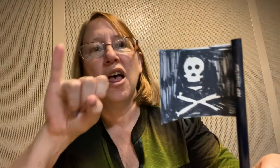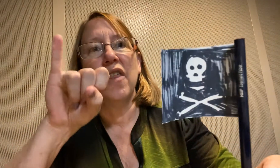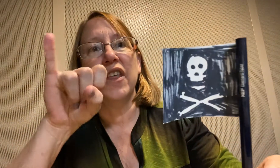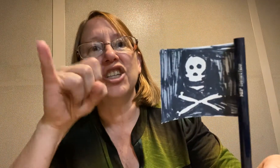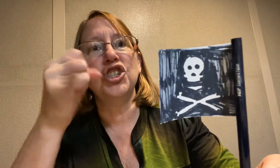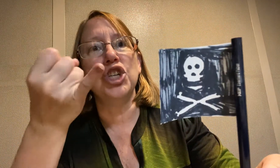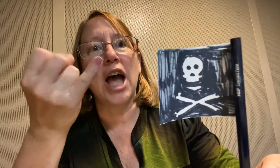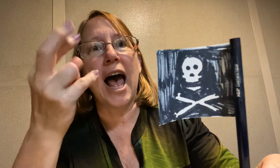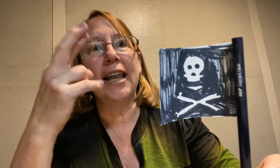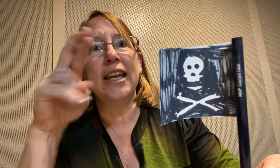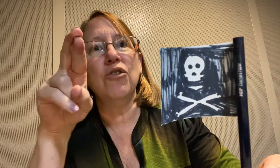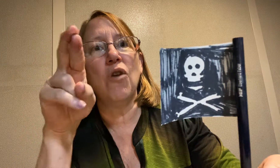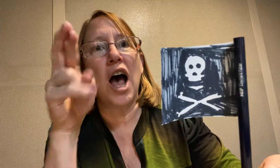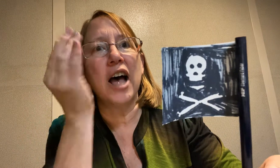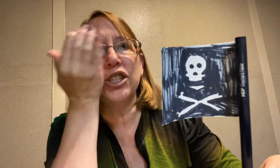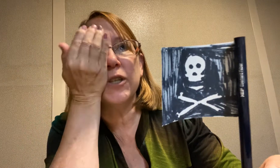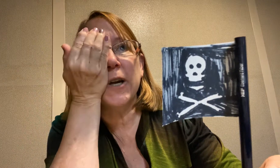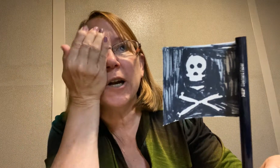the Jolly Roger